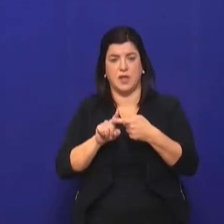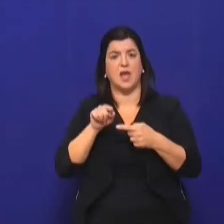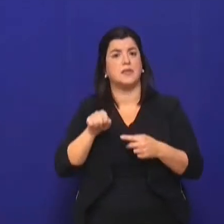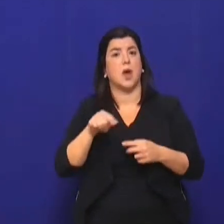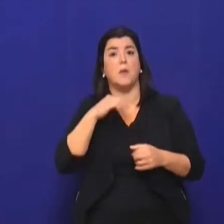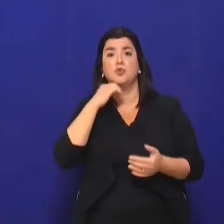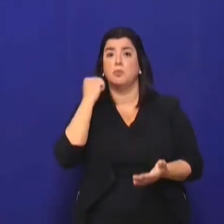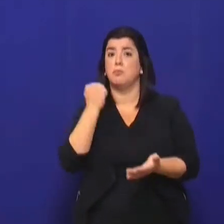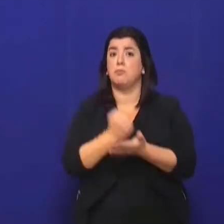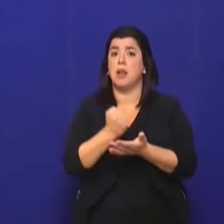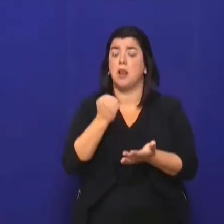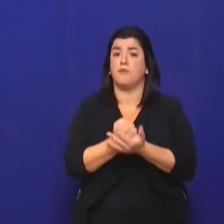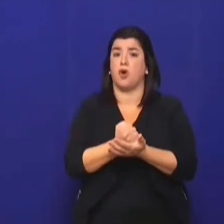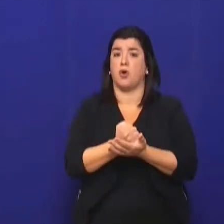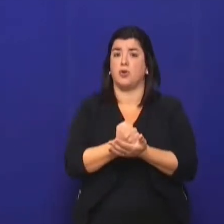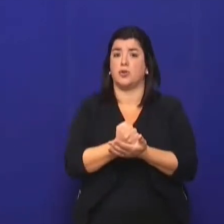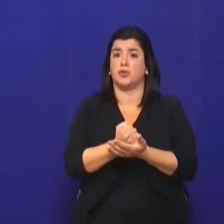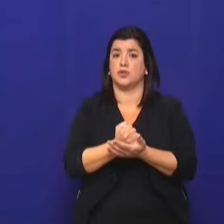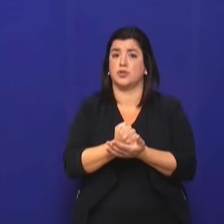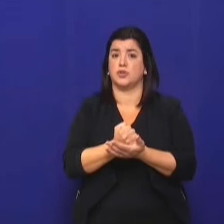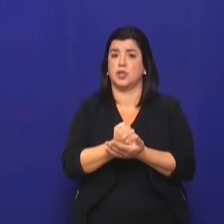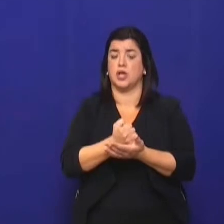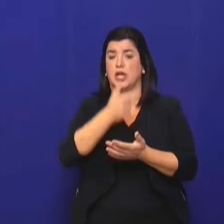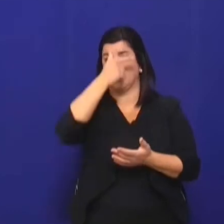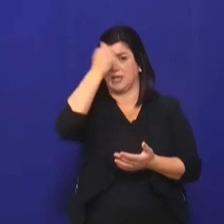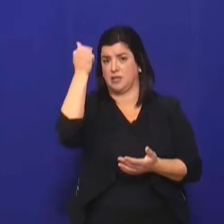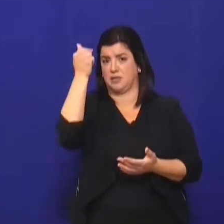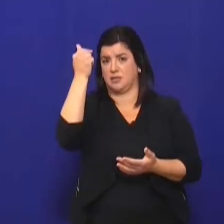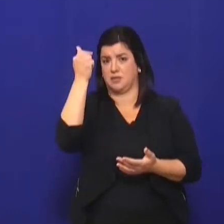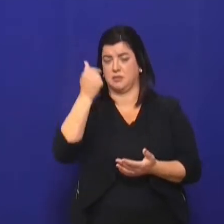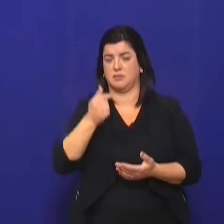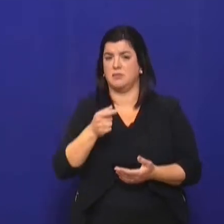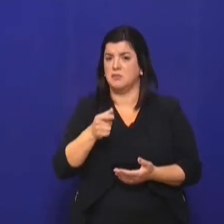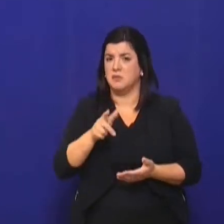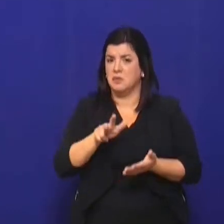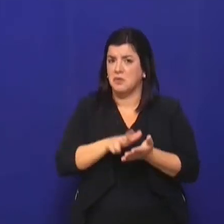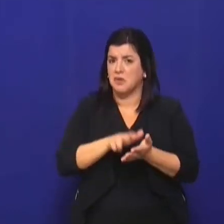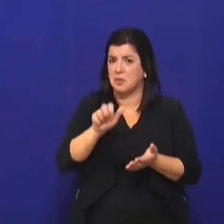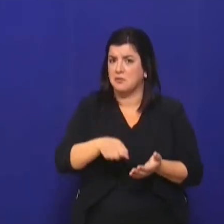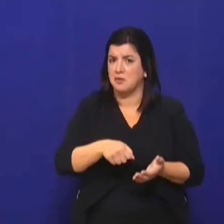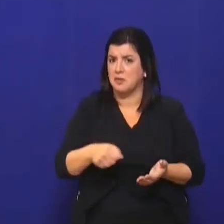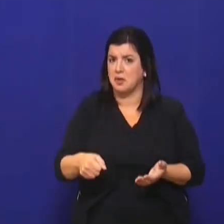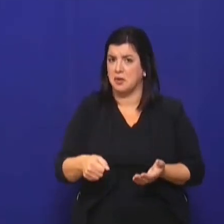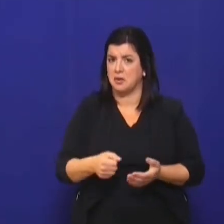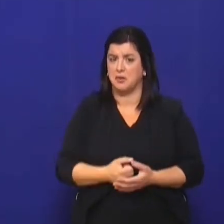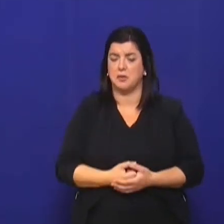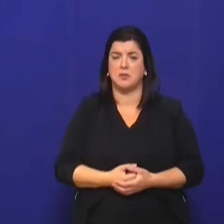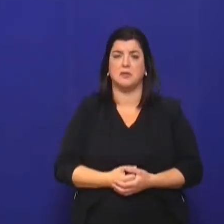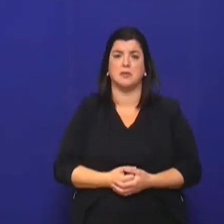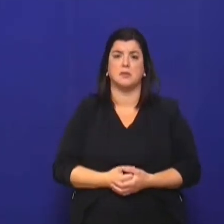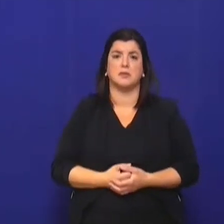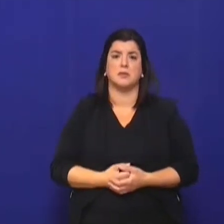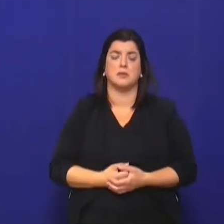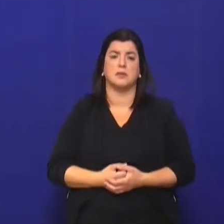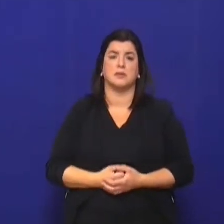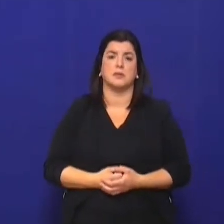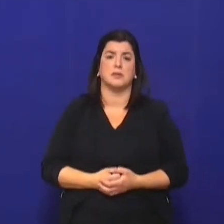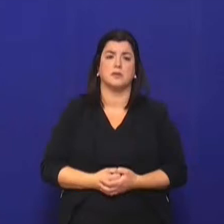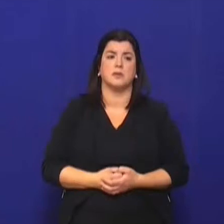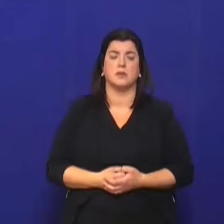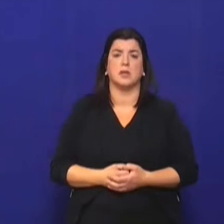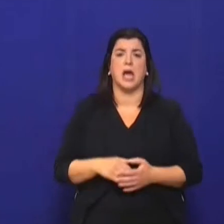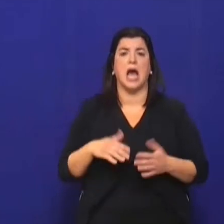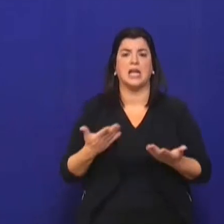mhumiex obbligati li jagħmlu swab test. Tikkonferma li qed tiġi adottata din il-proċedura